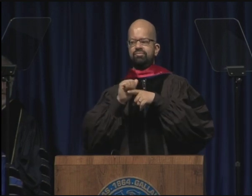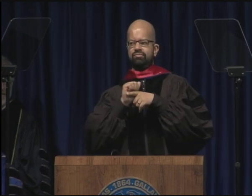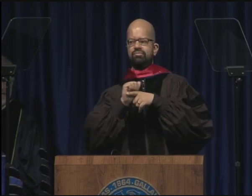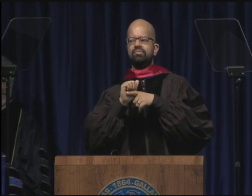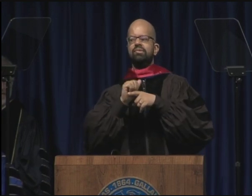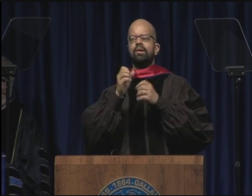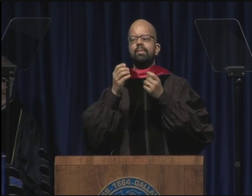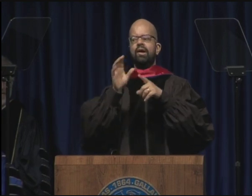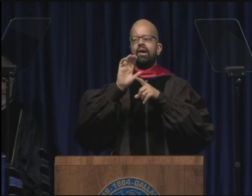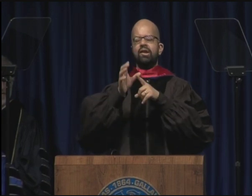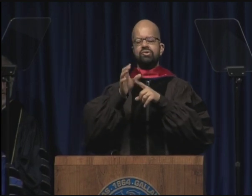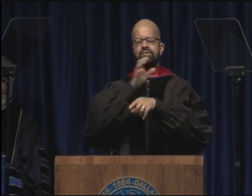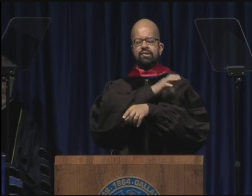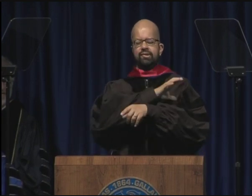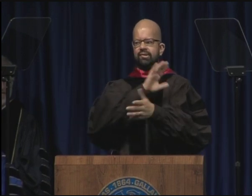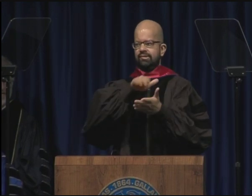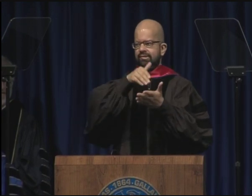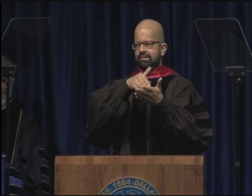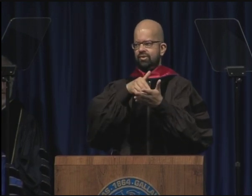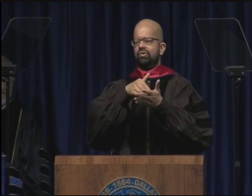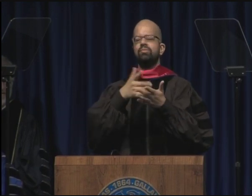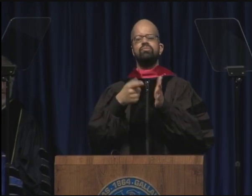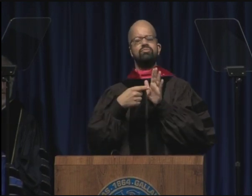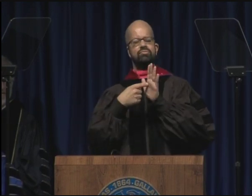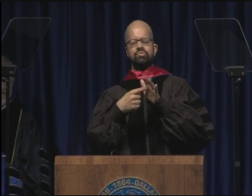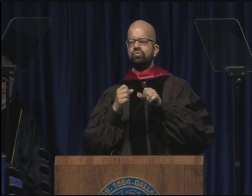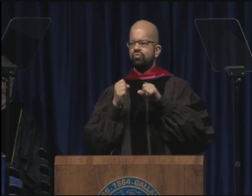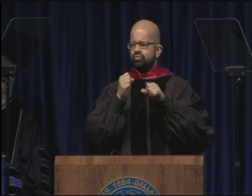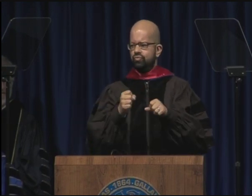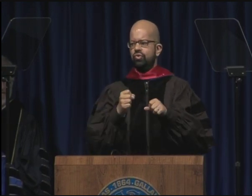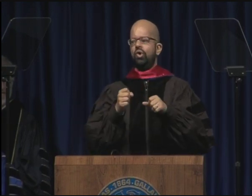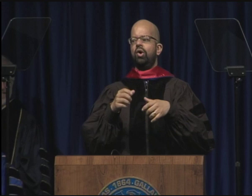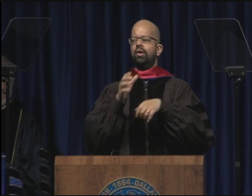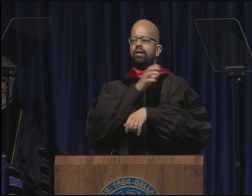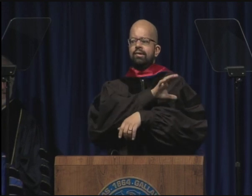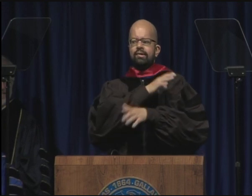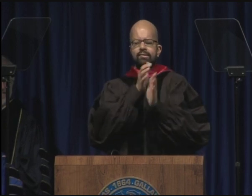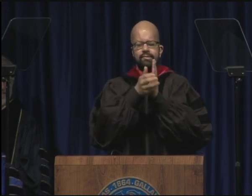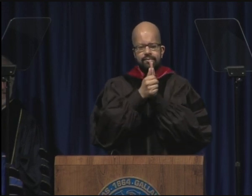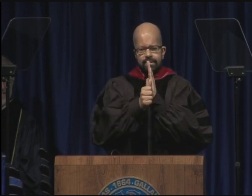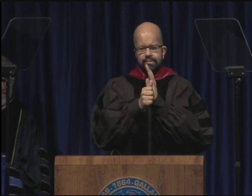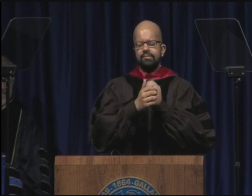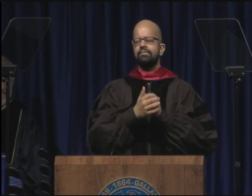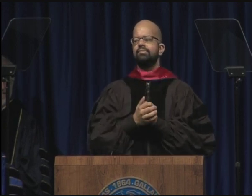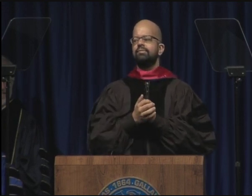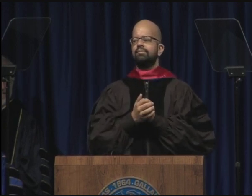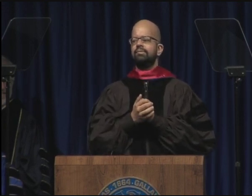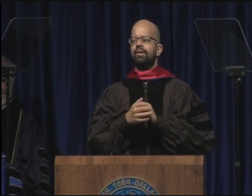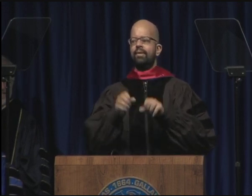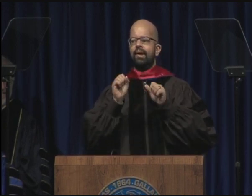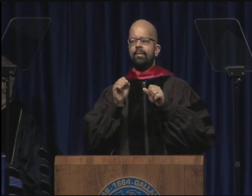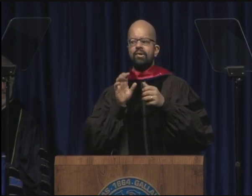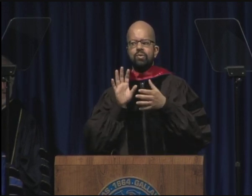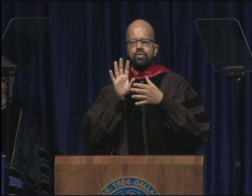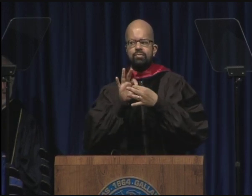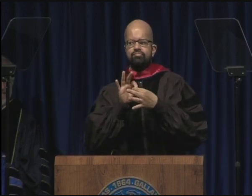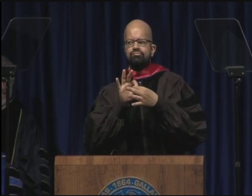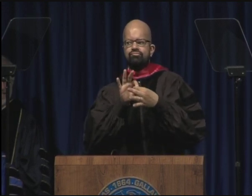During her training experience at the Multicultural Clinical Center, she demonstrated strong clinical skills